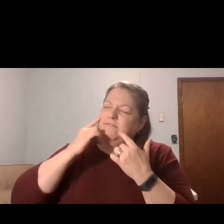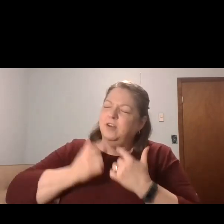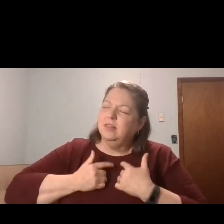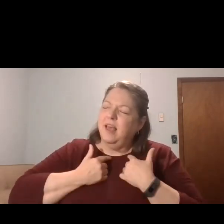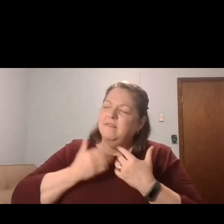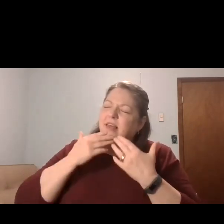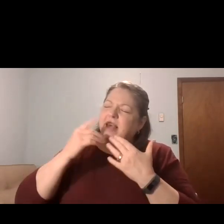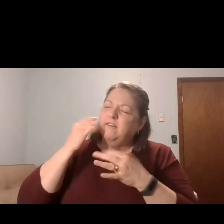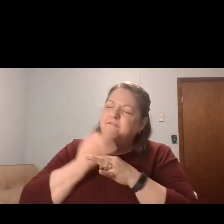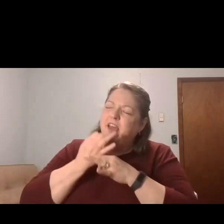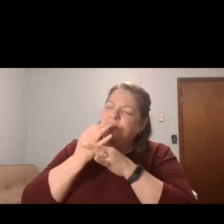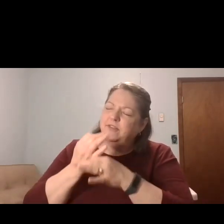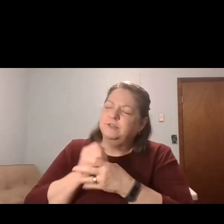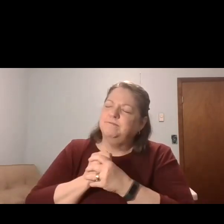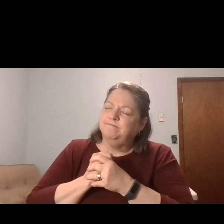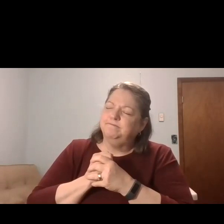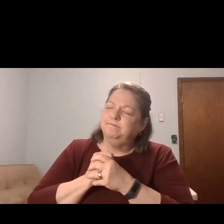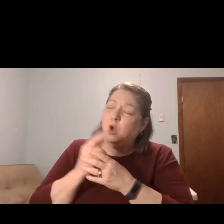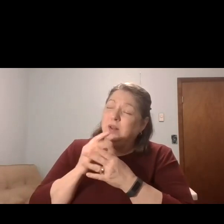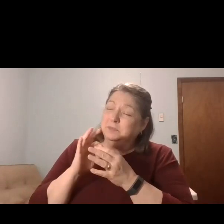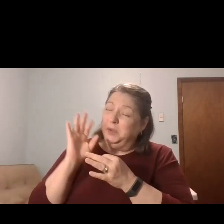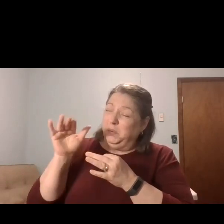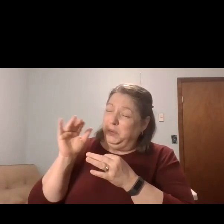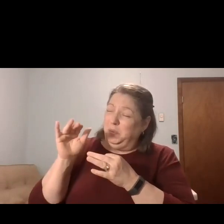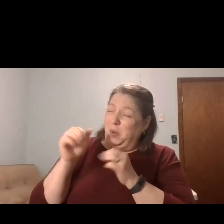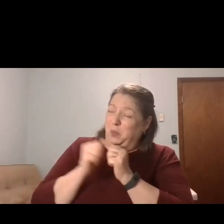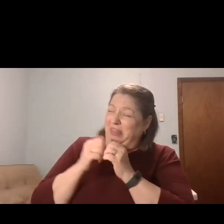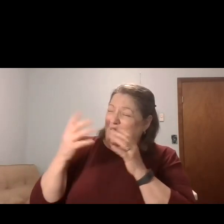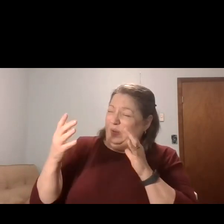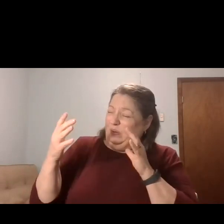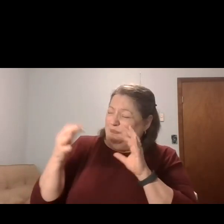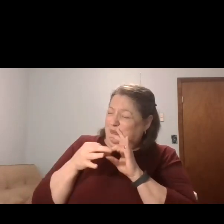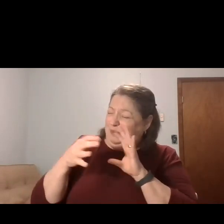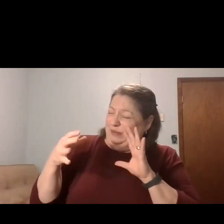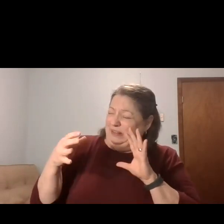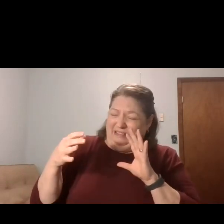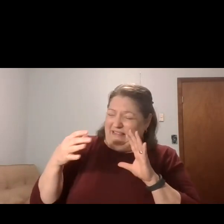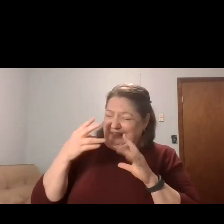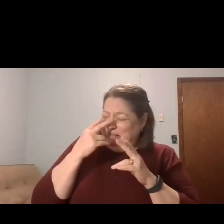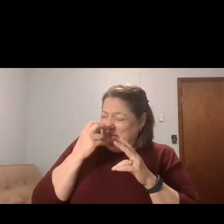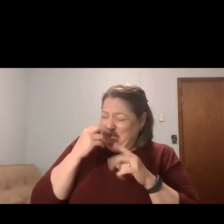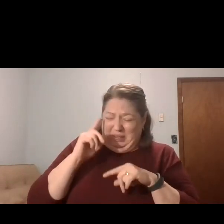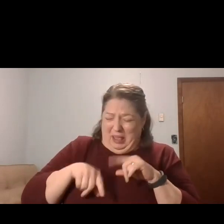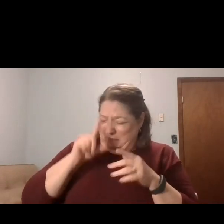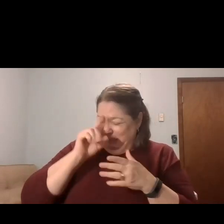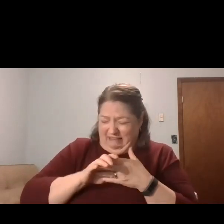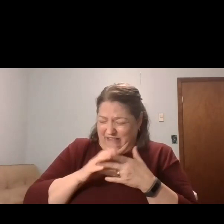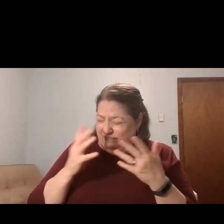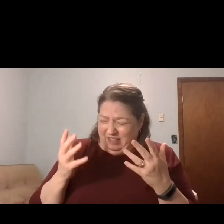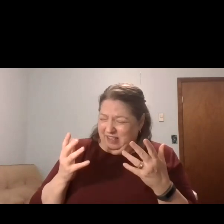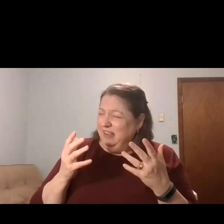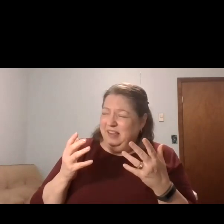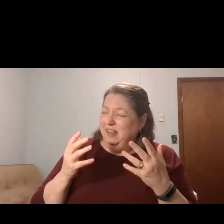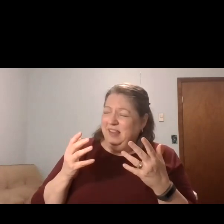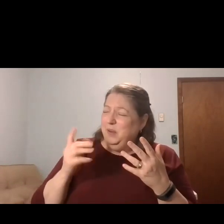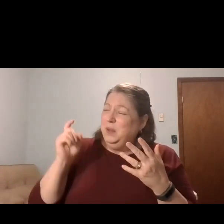faithfulness. Holy Spirit, your word says that without you, we cannot believe. Without you, we cannot attain. Without you, we cannot